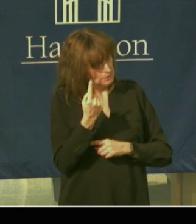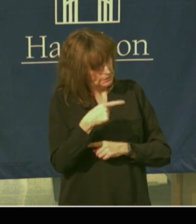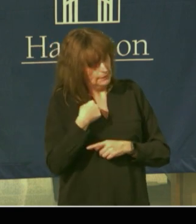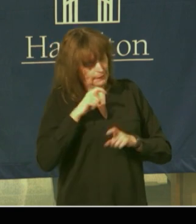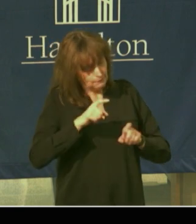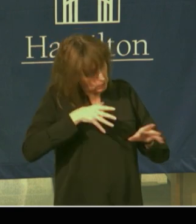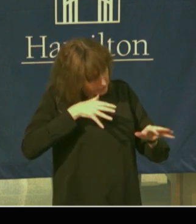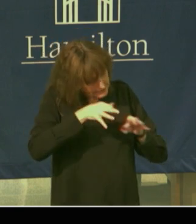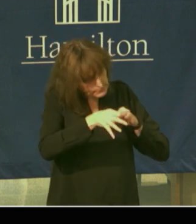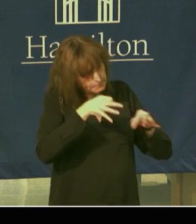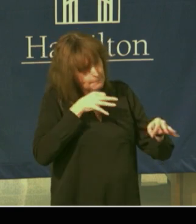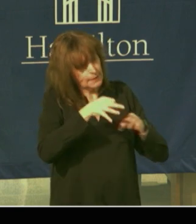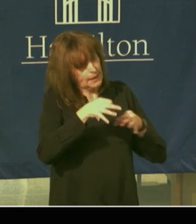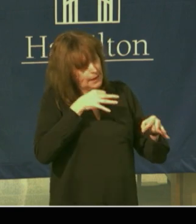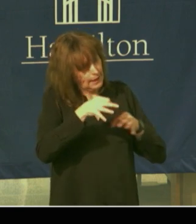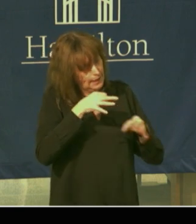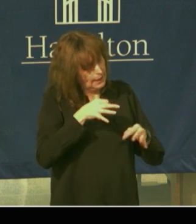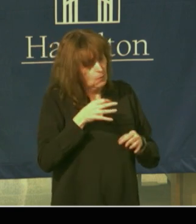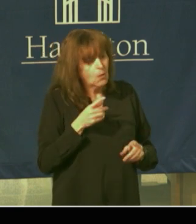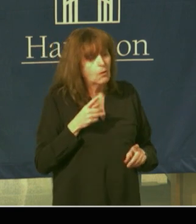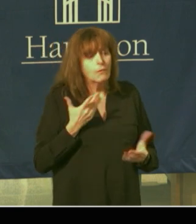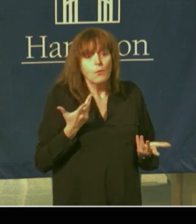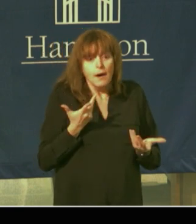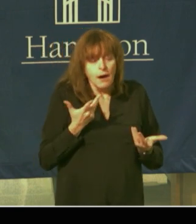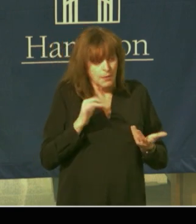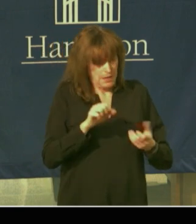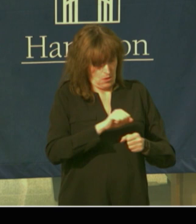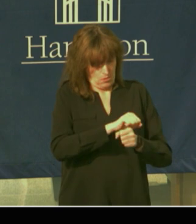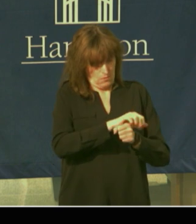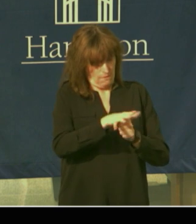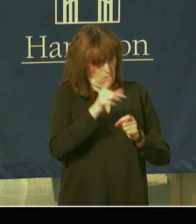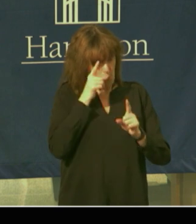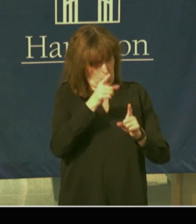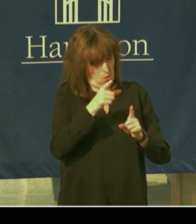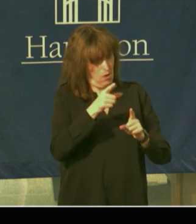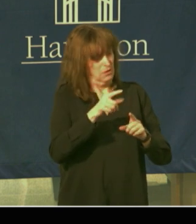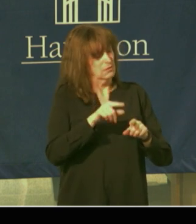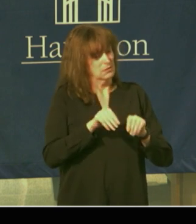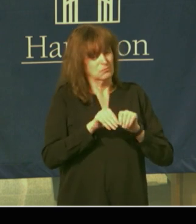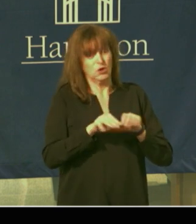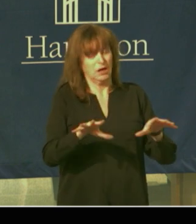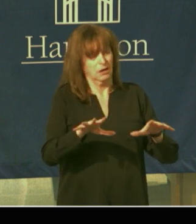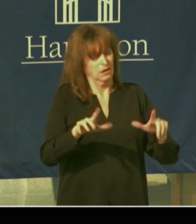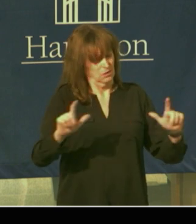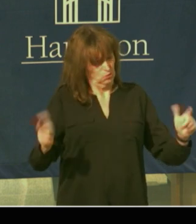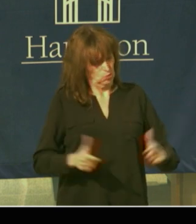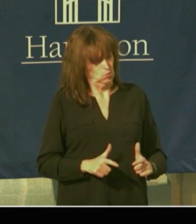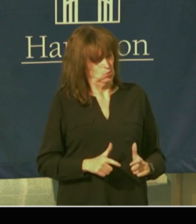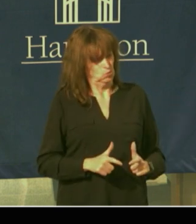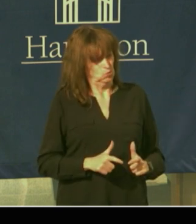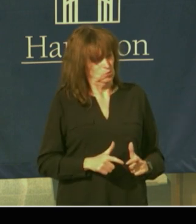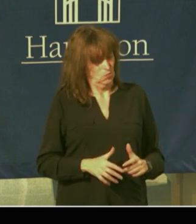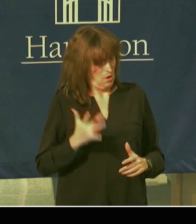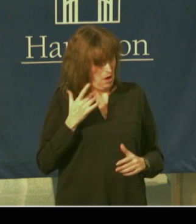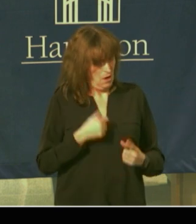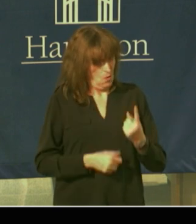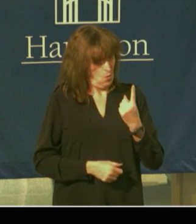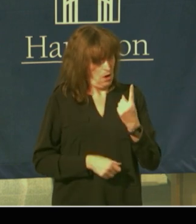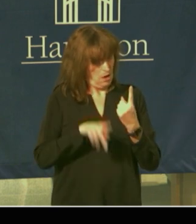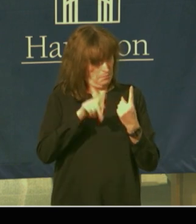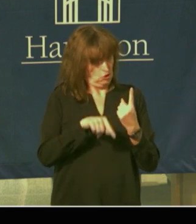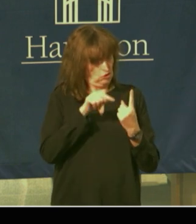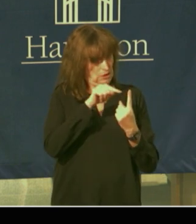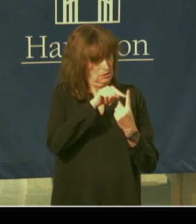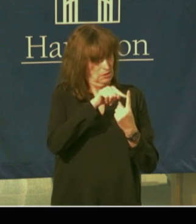the transmission of this virus. This virus is going from one infected individual to another individual who is not